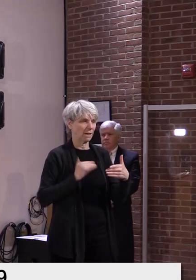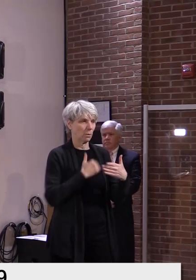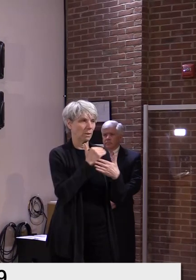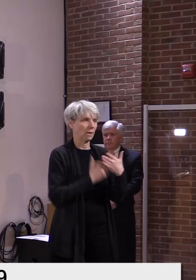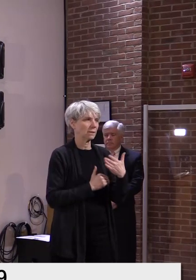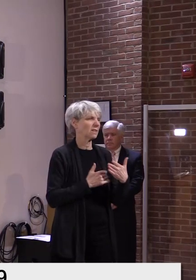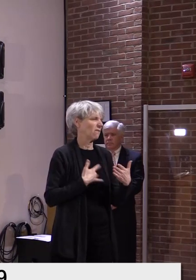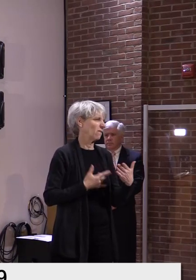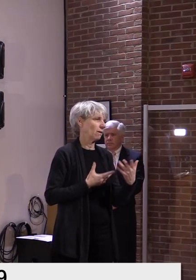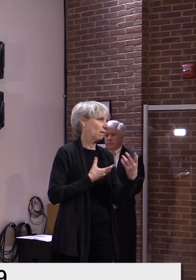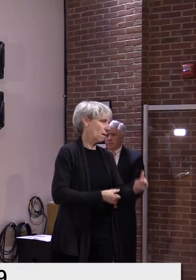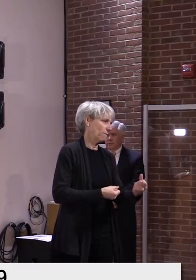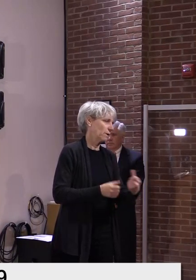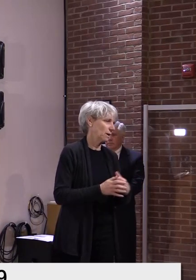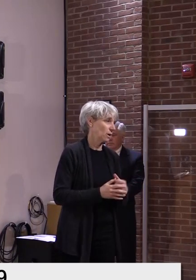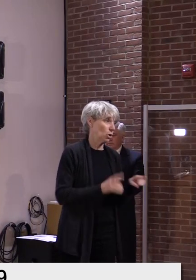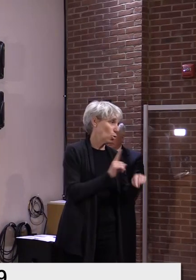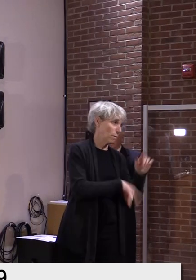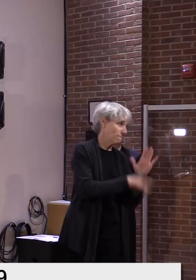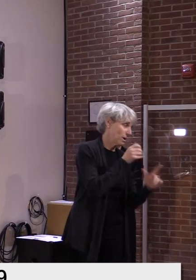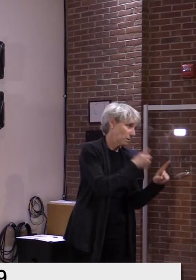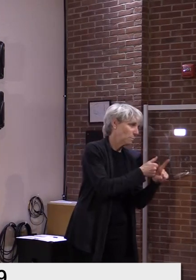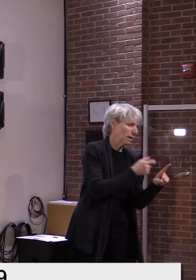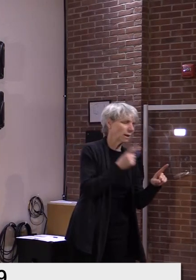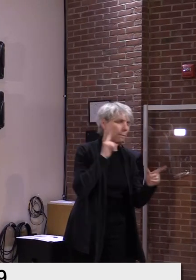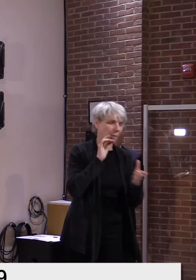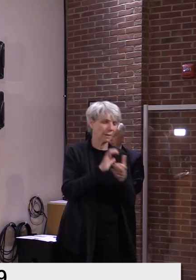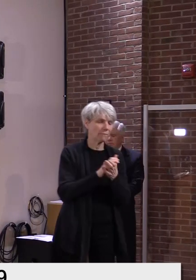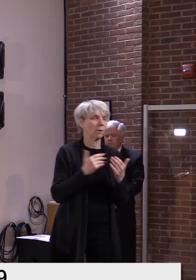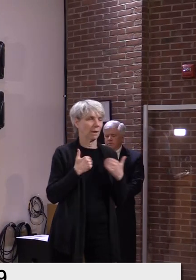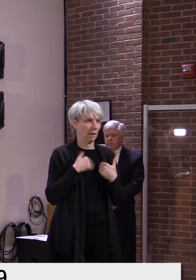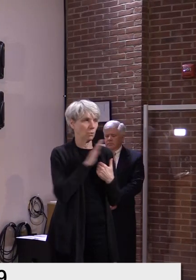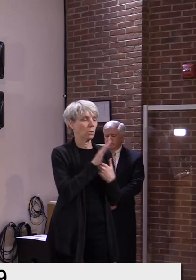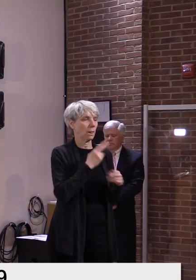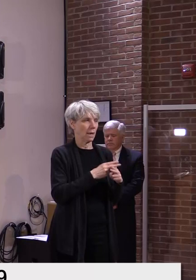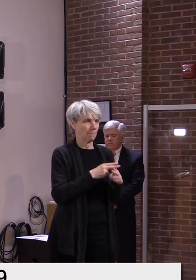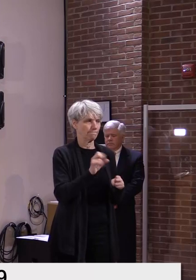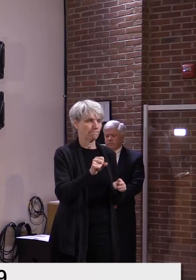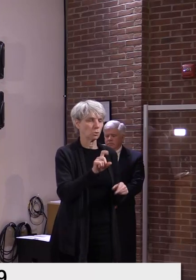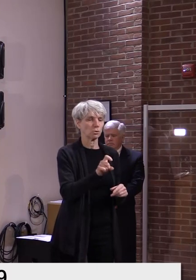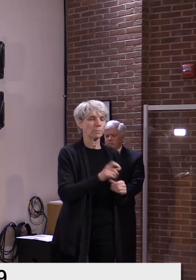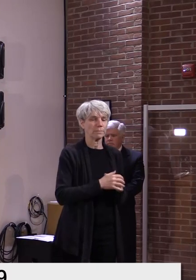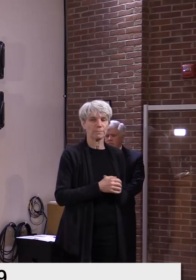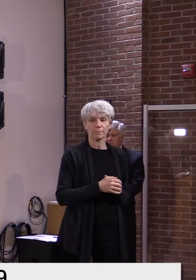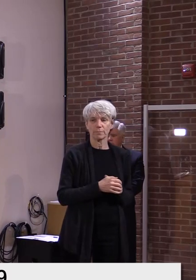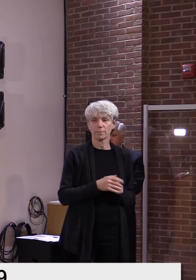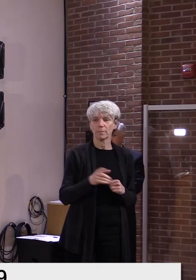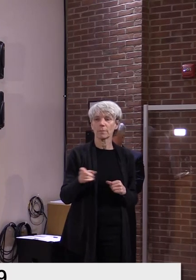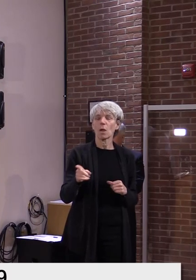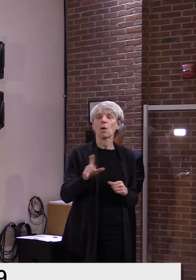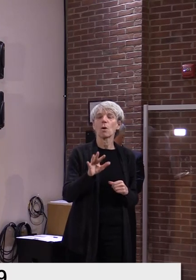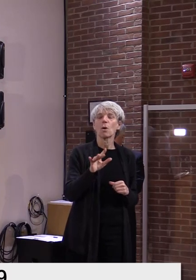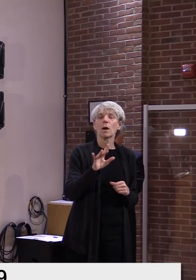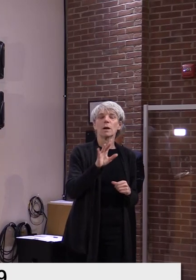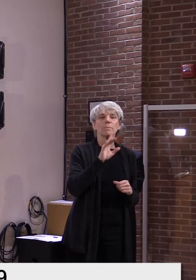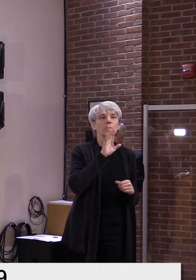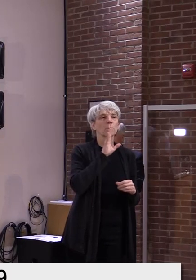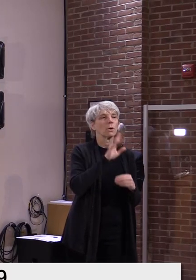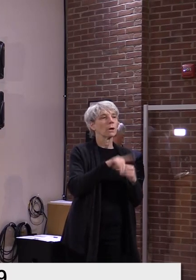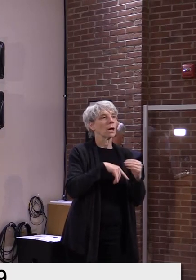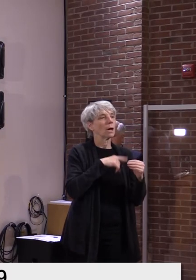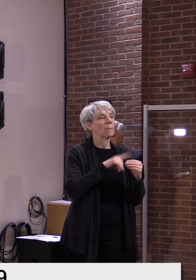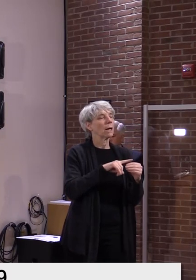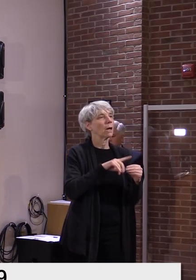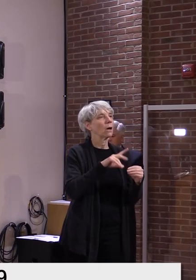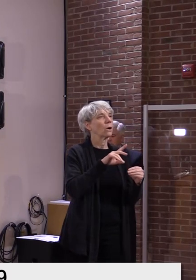quite confident. I'm referring to the portal where